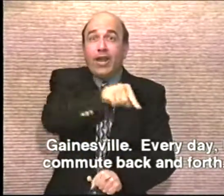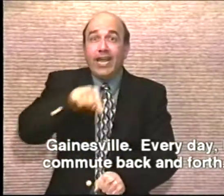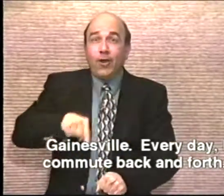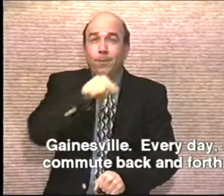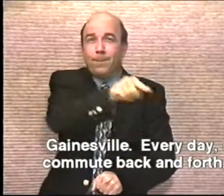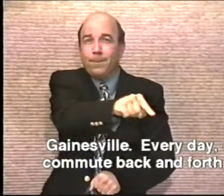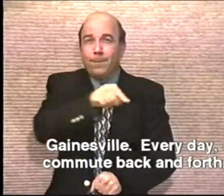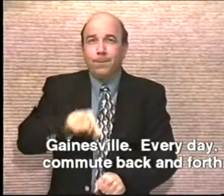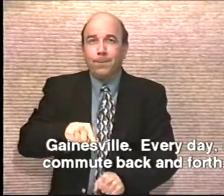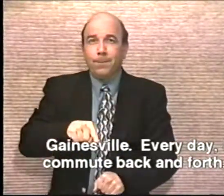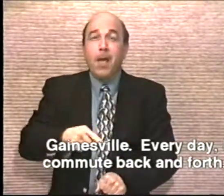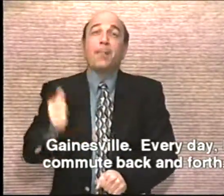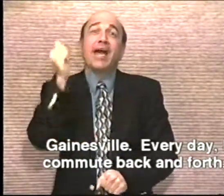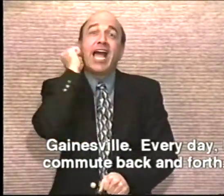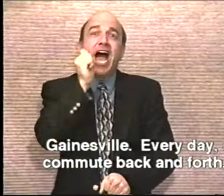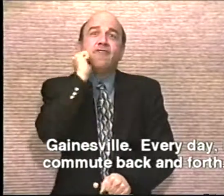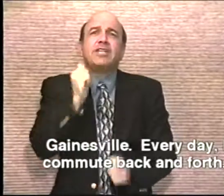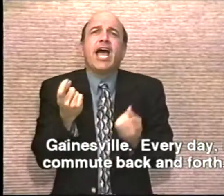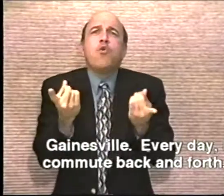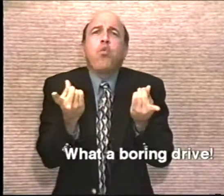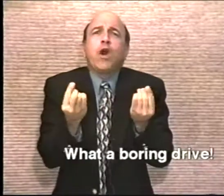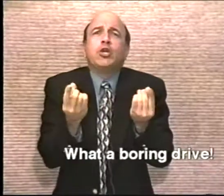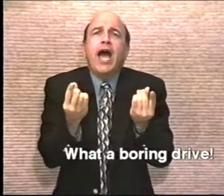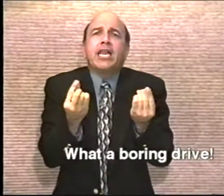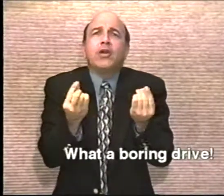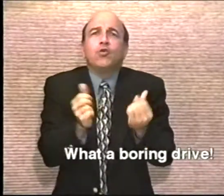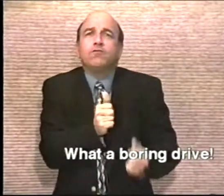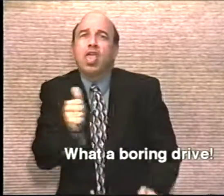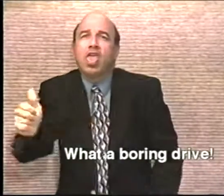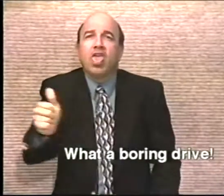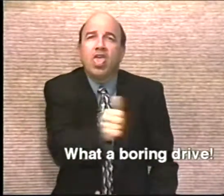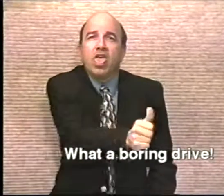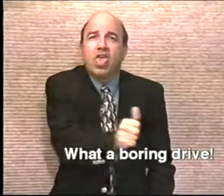here. Then every day, what do I do?